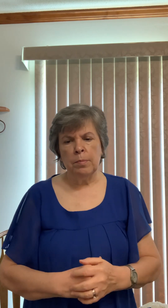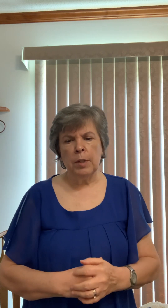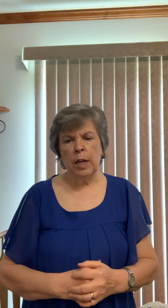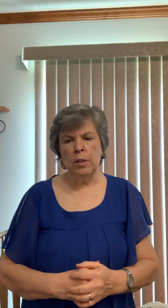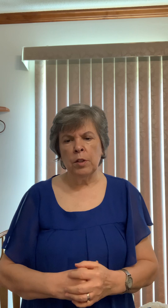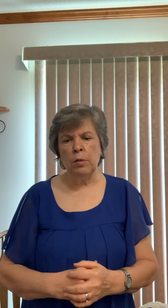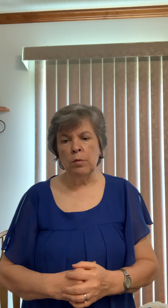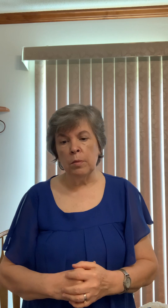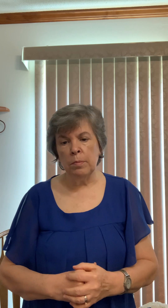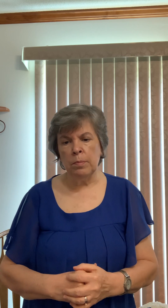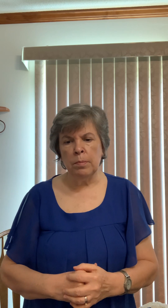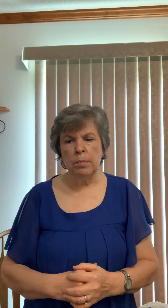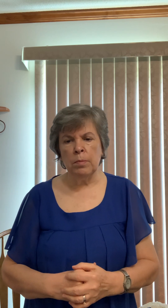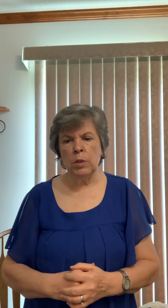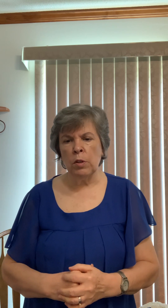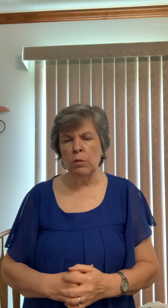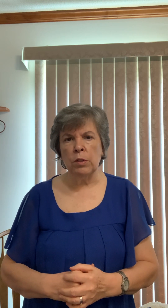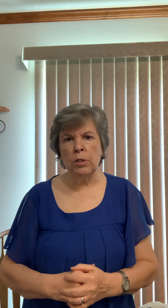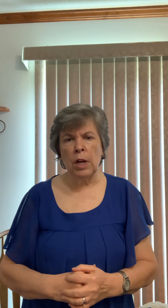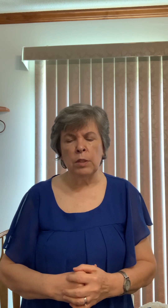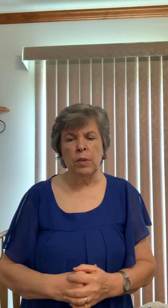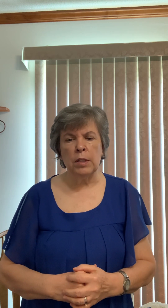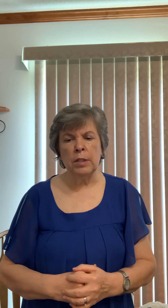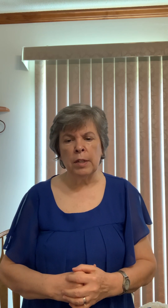Okay, so those are the signs for that second verse.